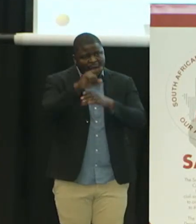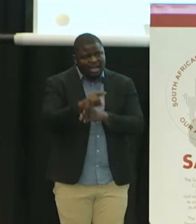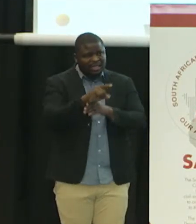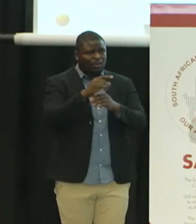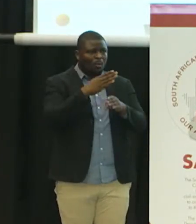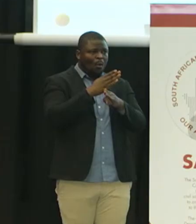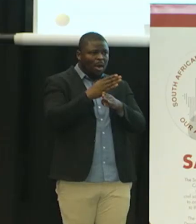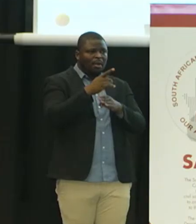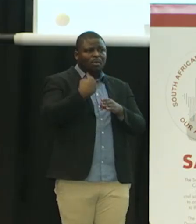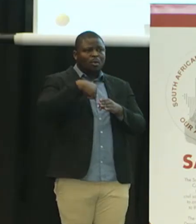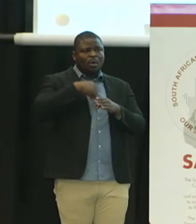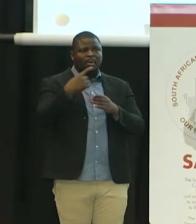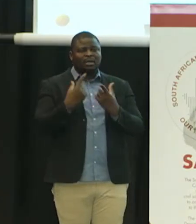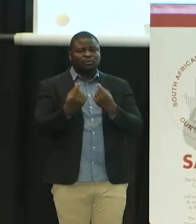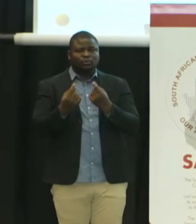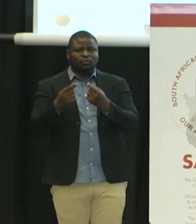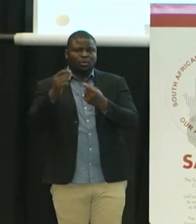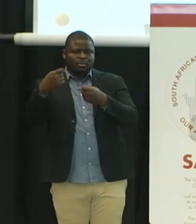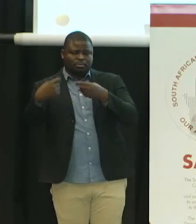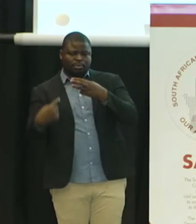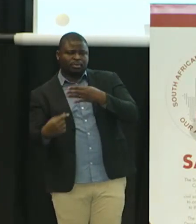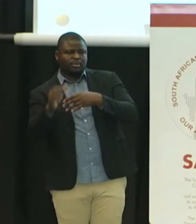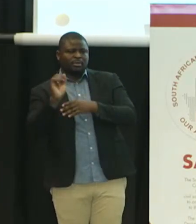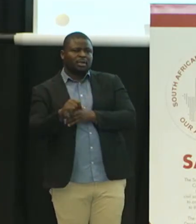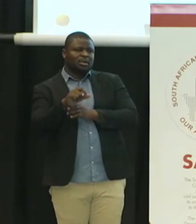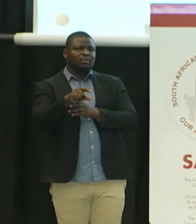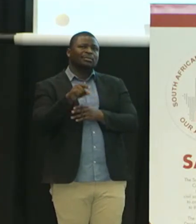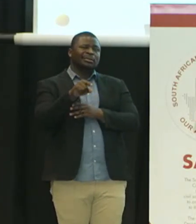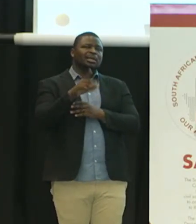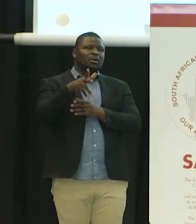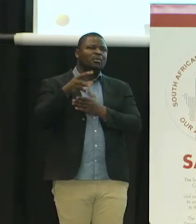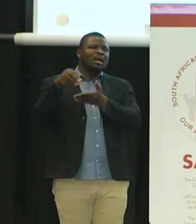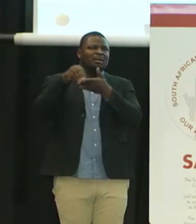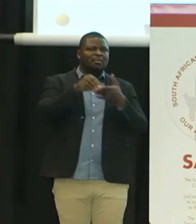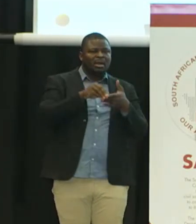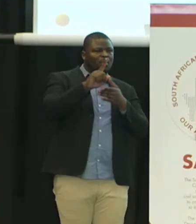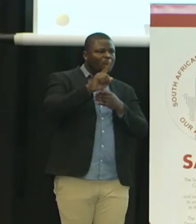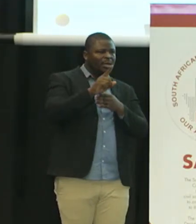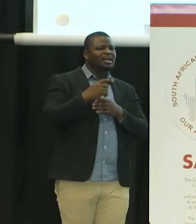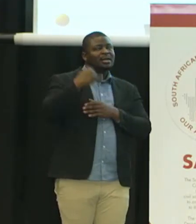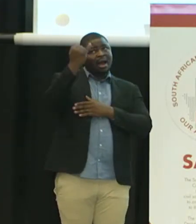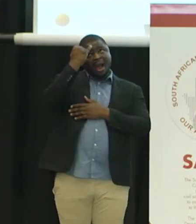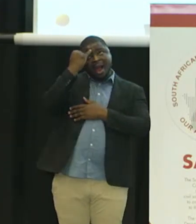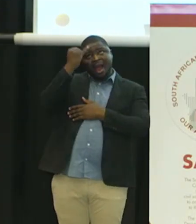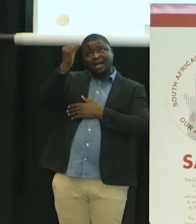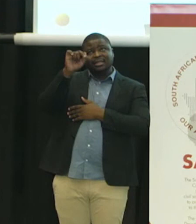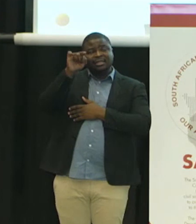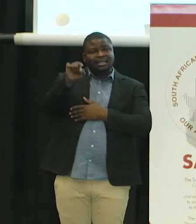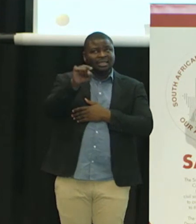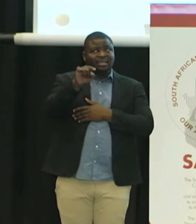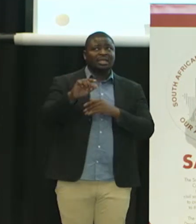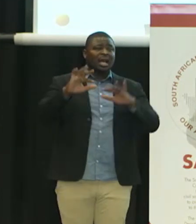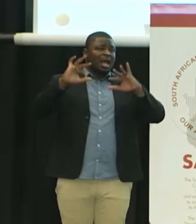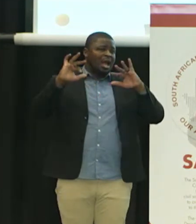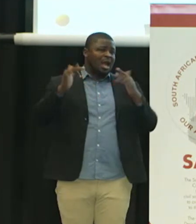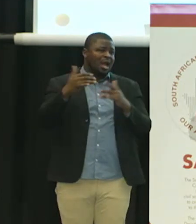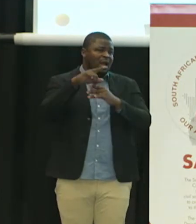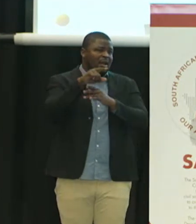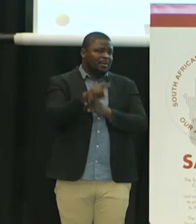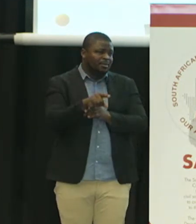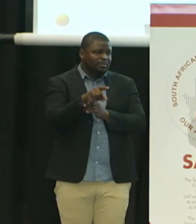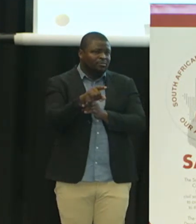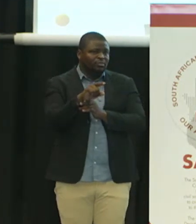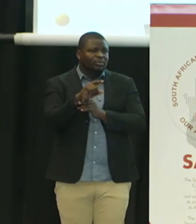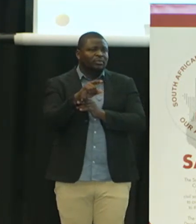populations. So it is going to give us an idea or an overview in terms of the state of key population